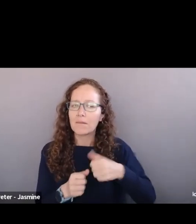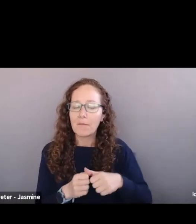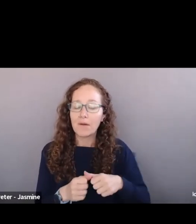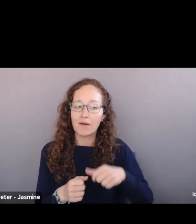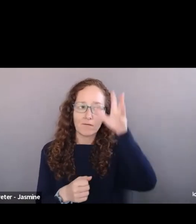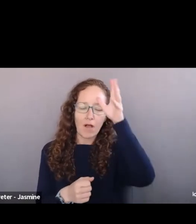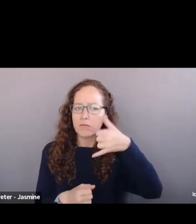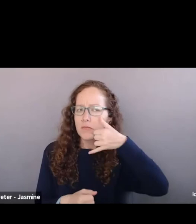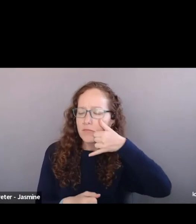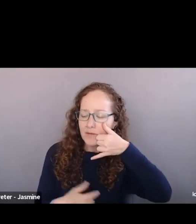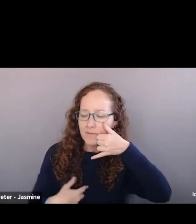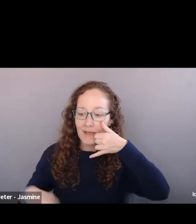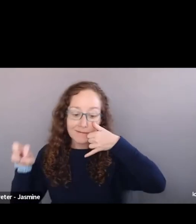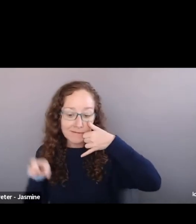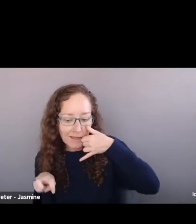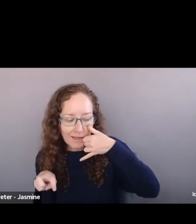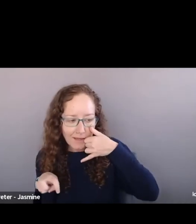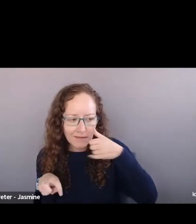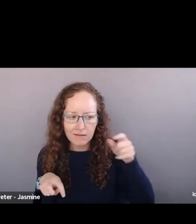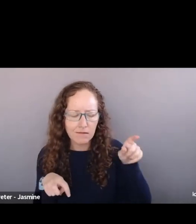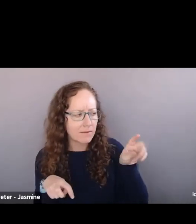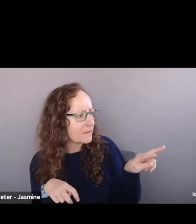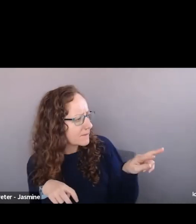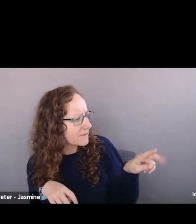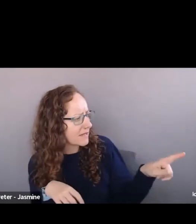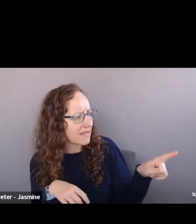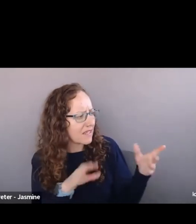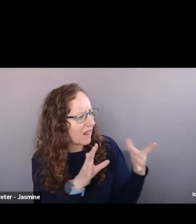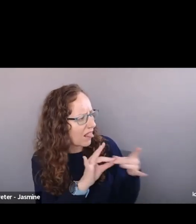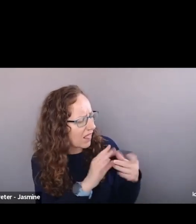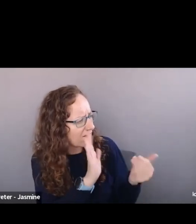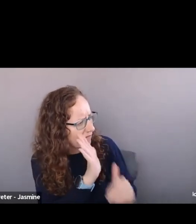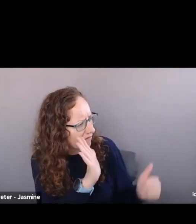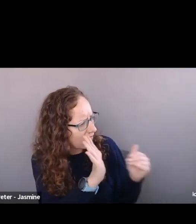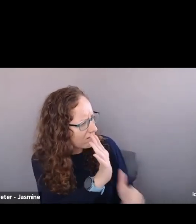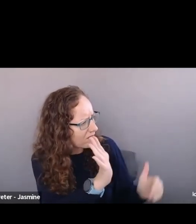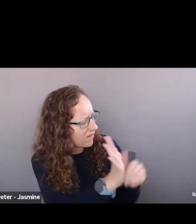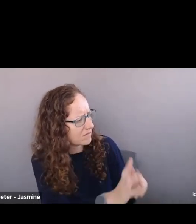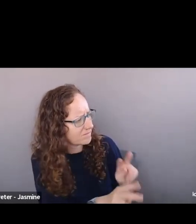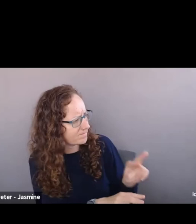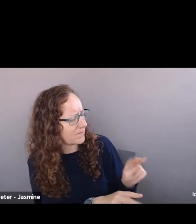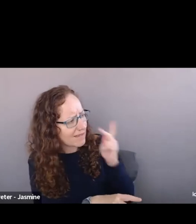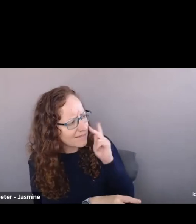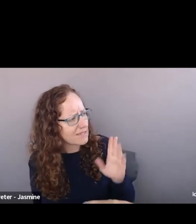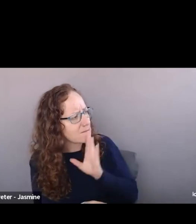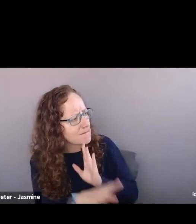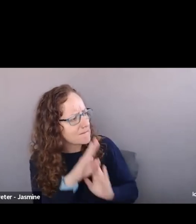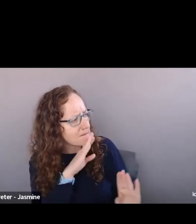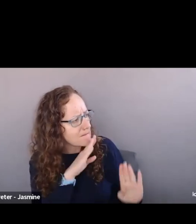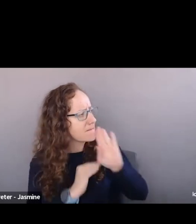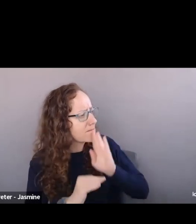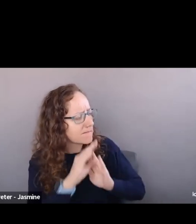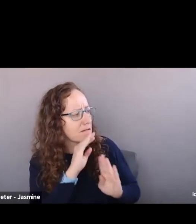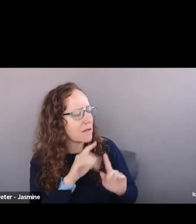himself. I witnessed this growing frustration, but my father kept calm about it, and he slowly continued